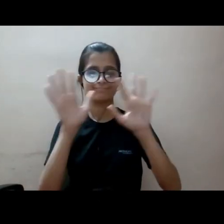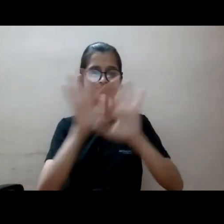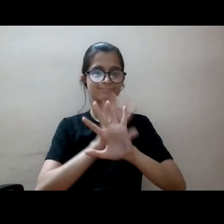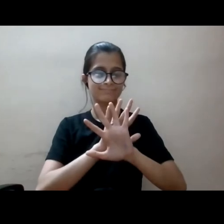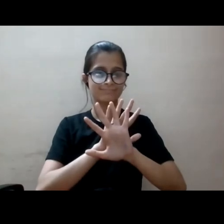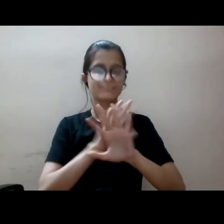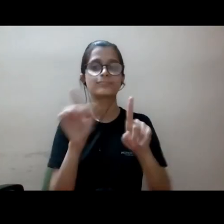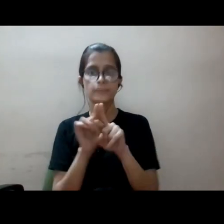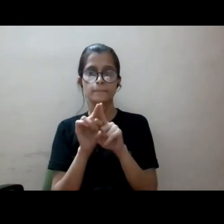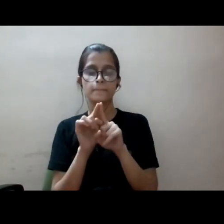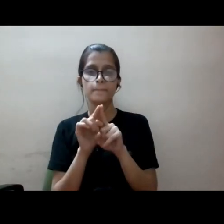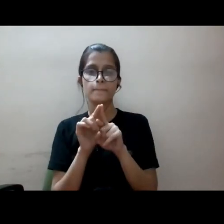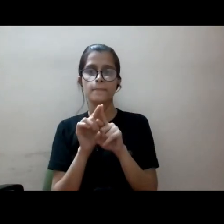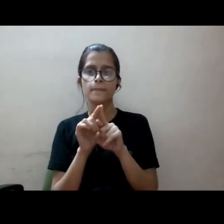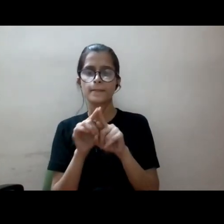things. So